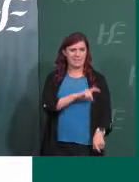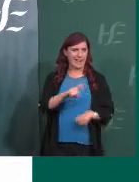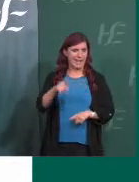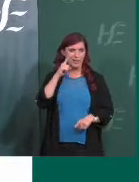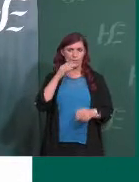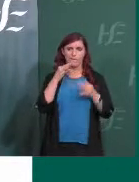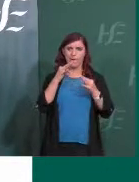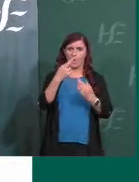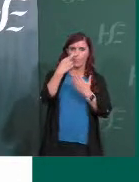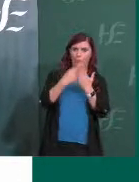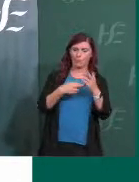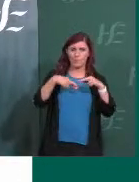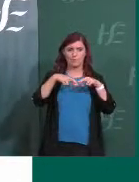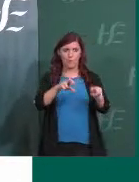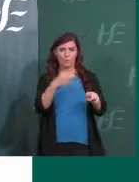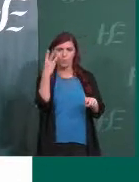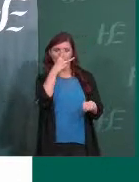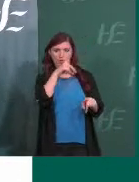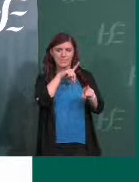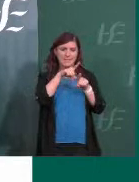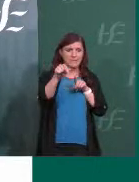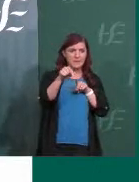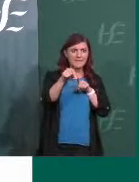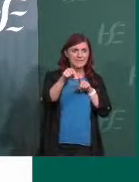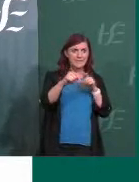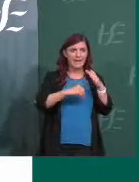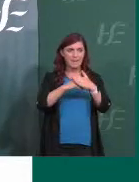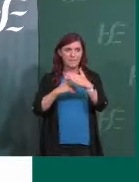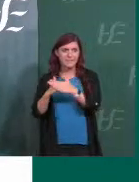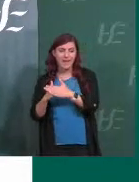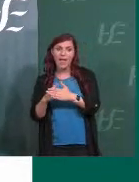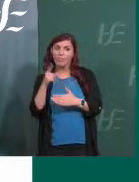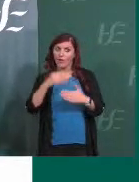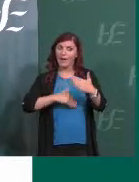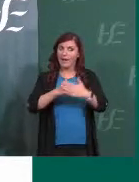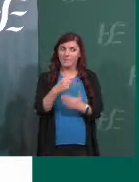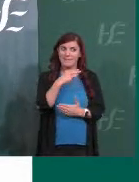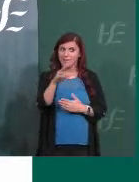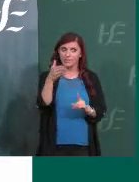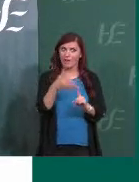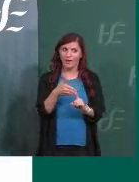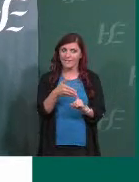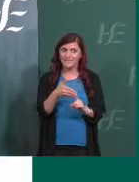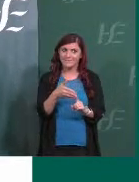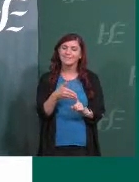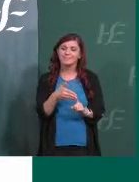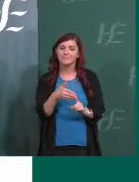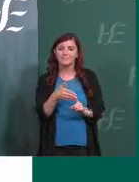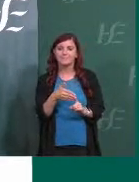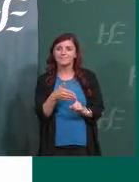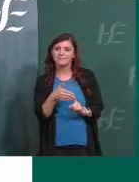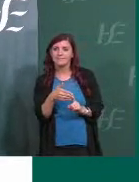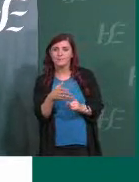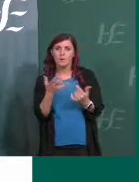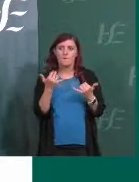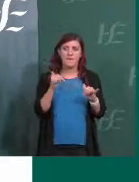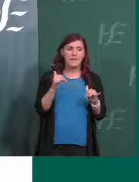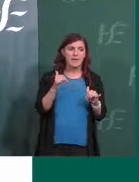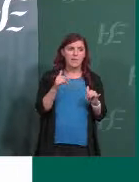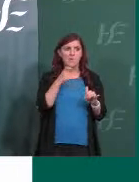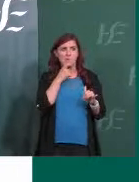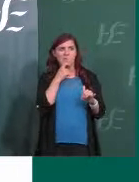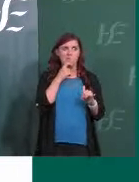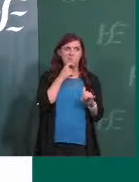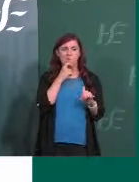limits, and remember that speed limits are limits, not targets. So on a given day, the limit might be 100, but it might be wise for you to drive